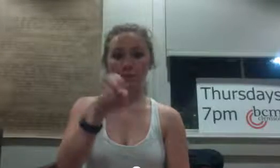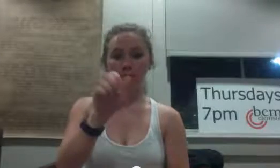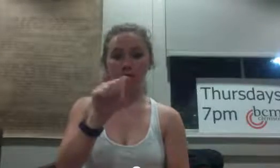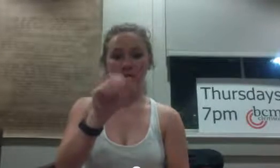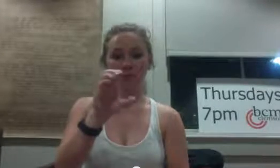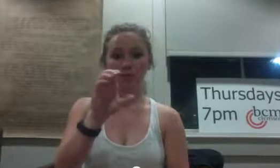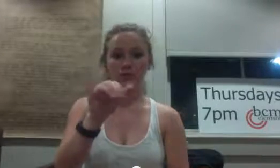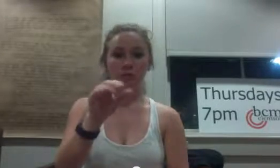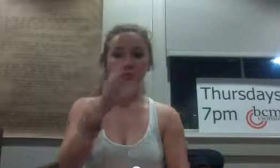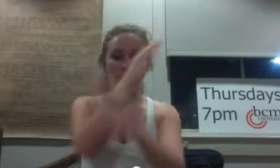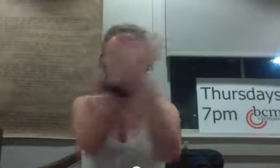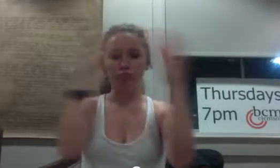through Congress.